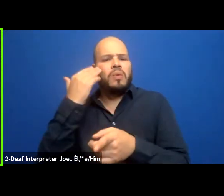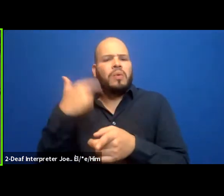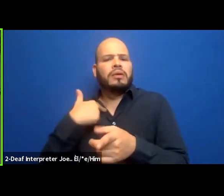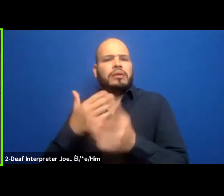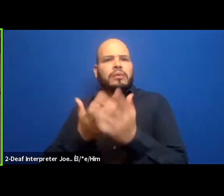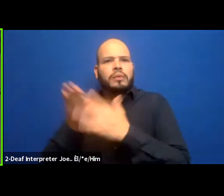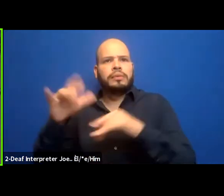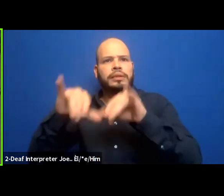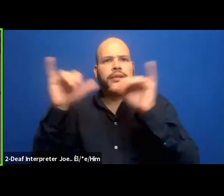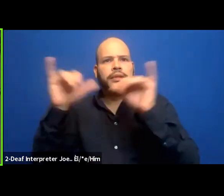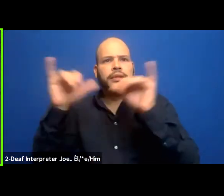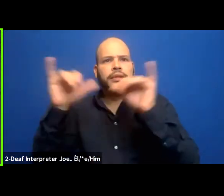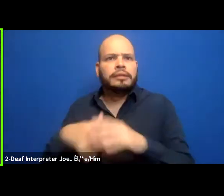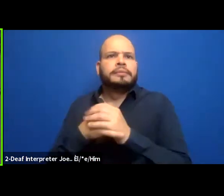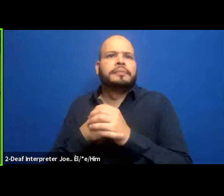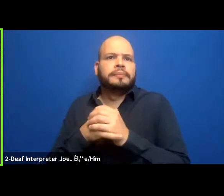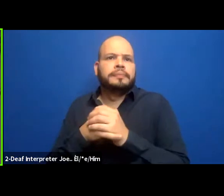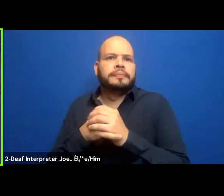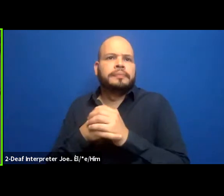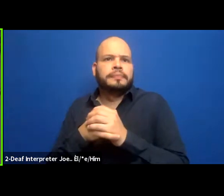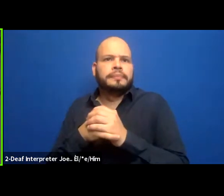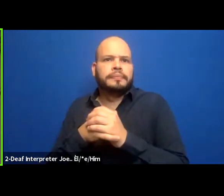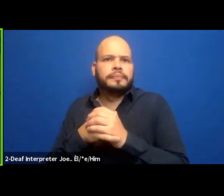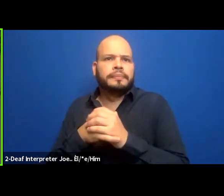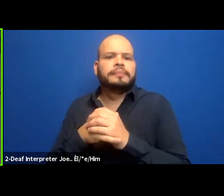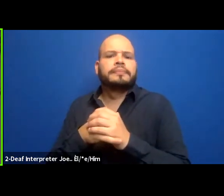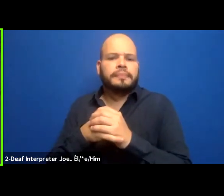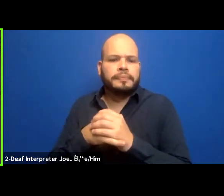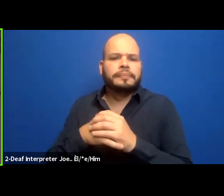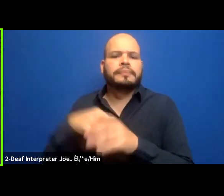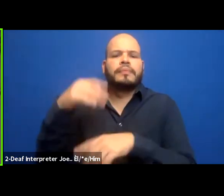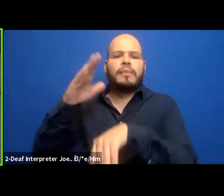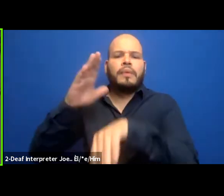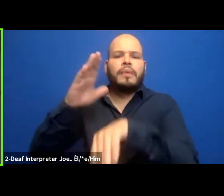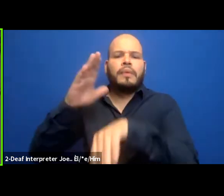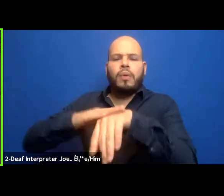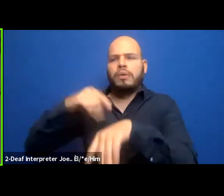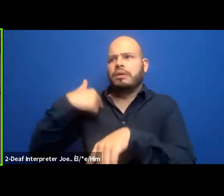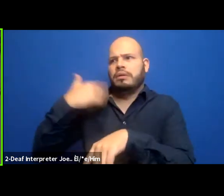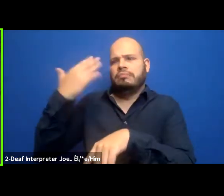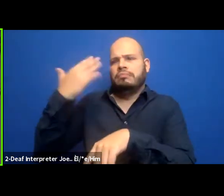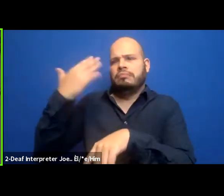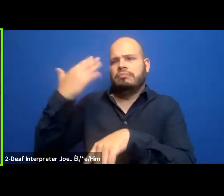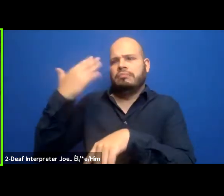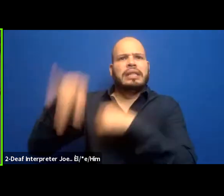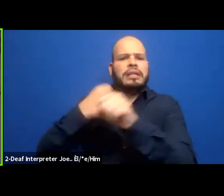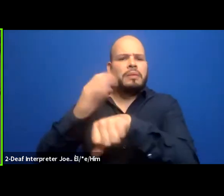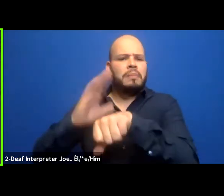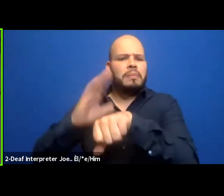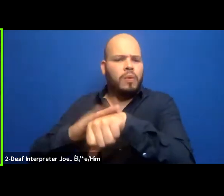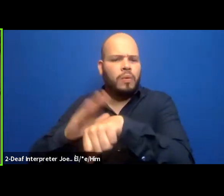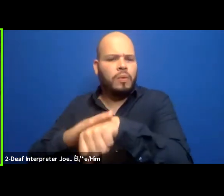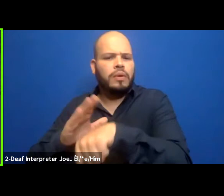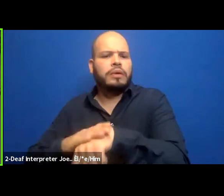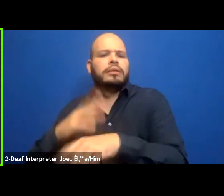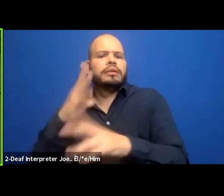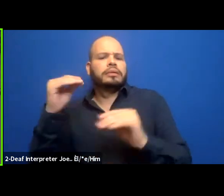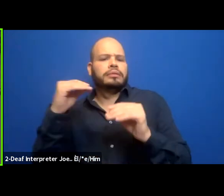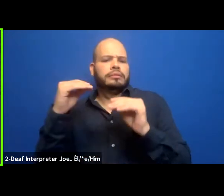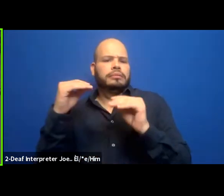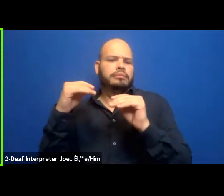being able to get teaching, mentorship, and leadership from the Center for New Leadership on Urban